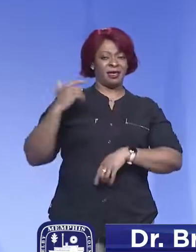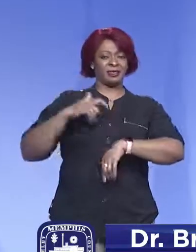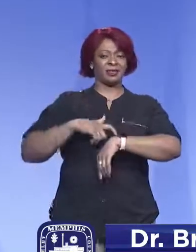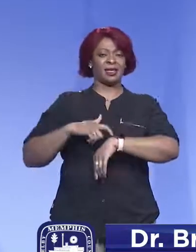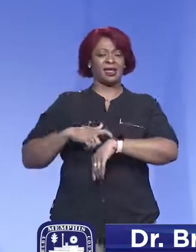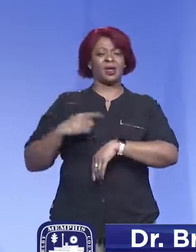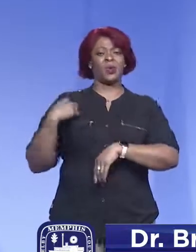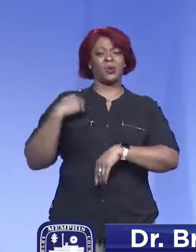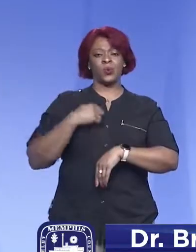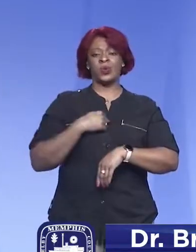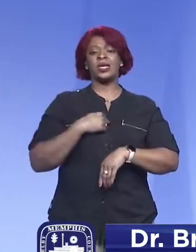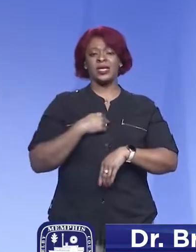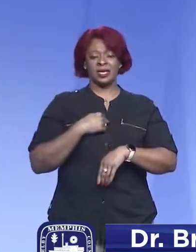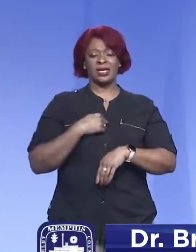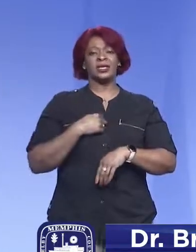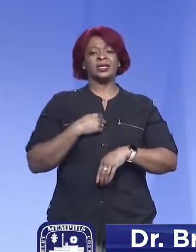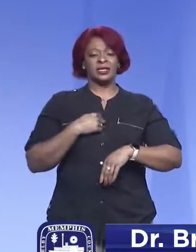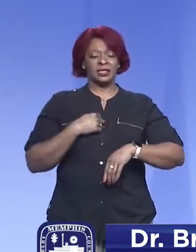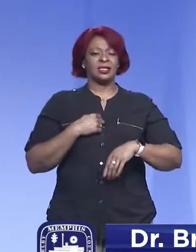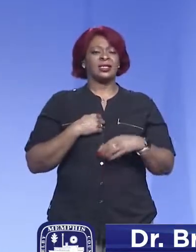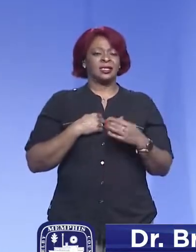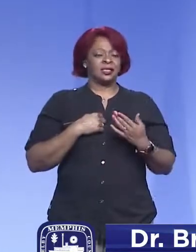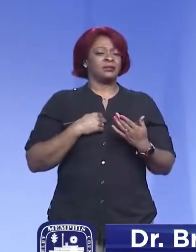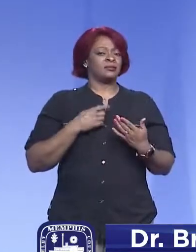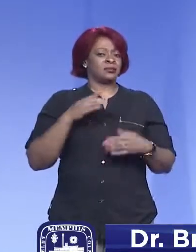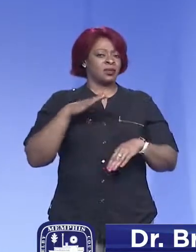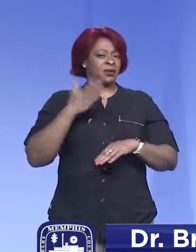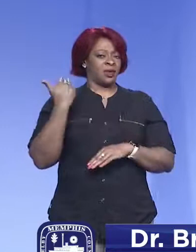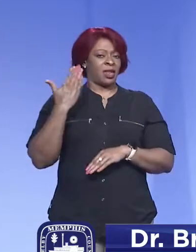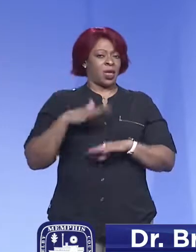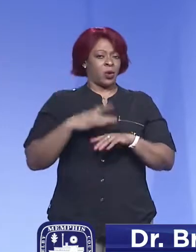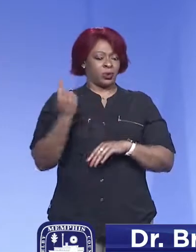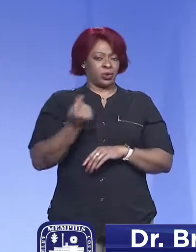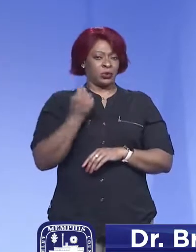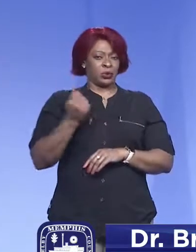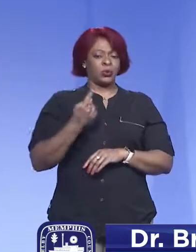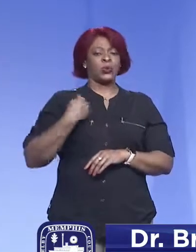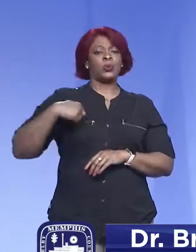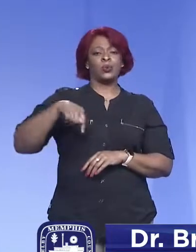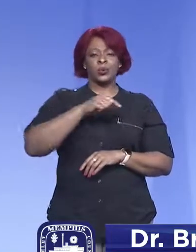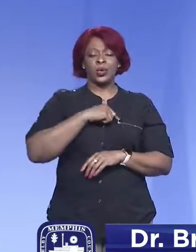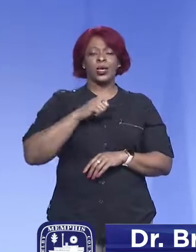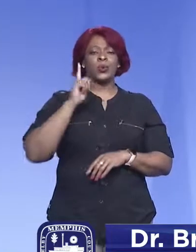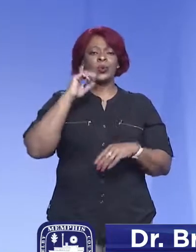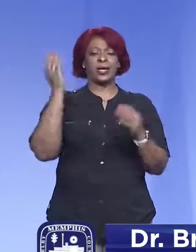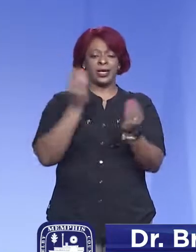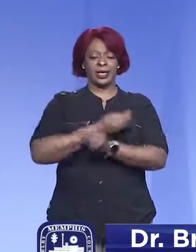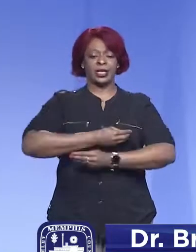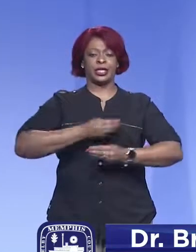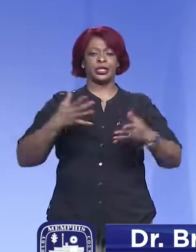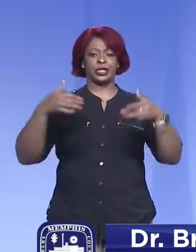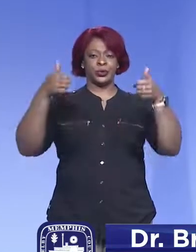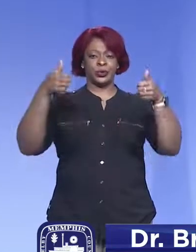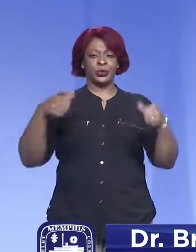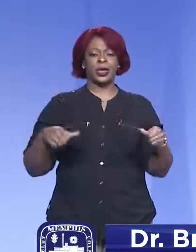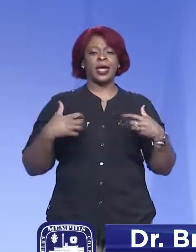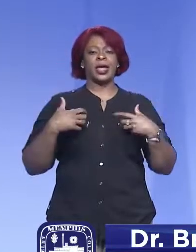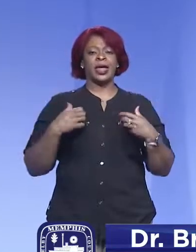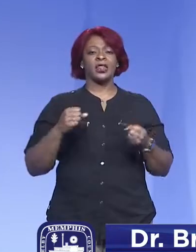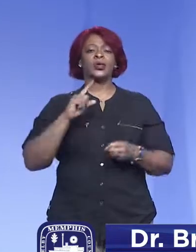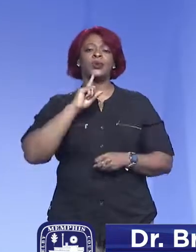we were here on Tuesday, that we would be issuing health directive